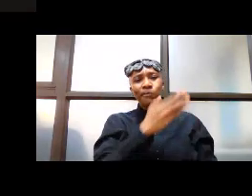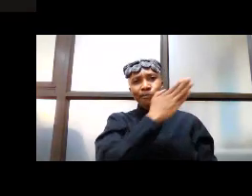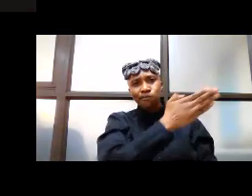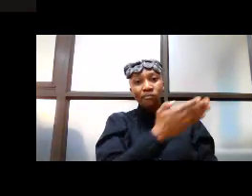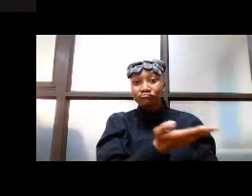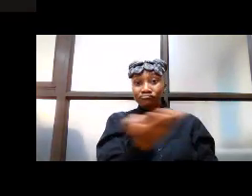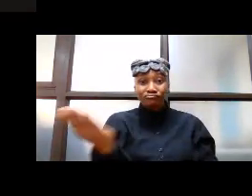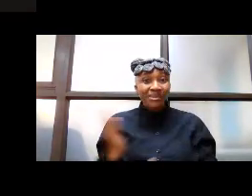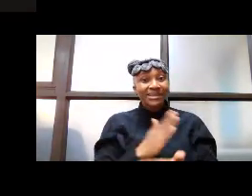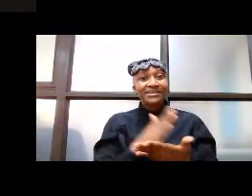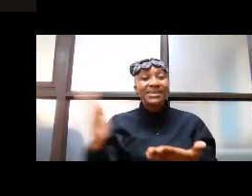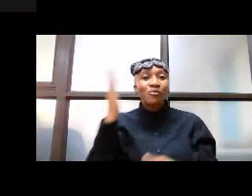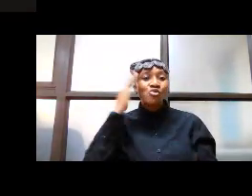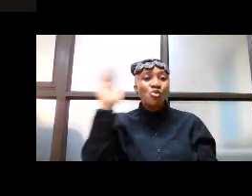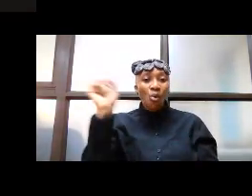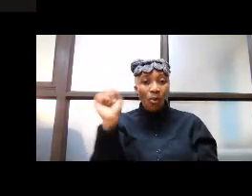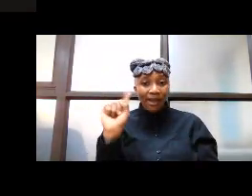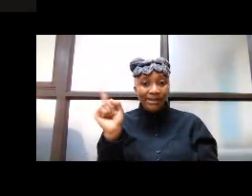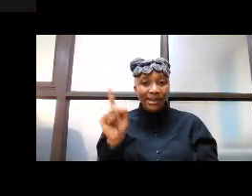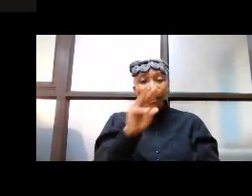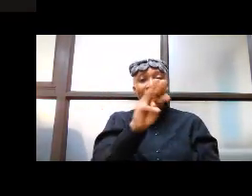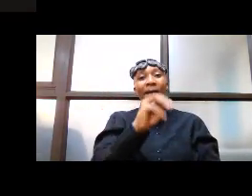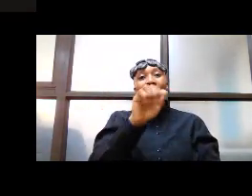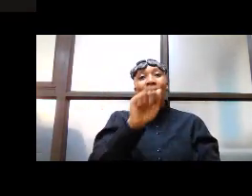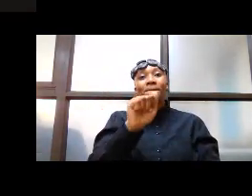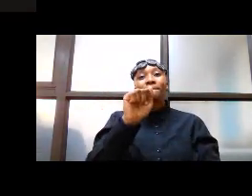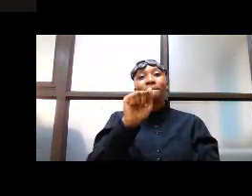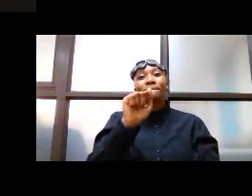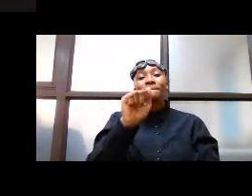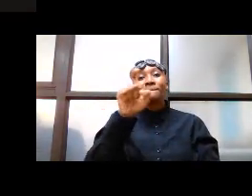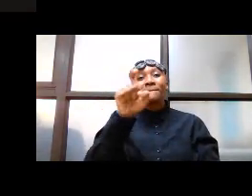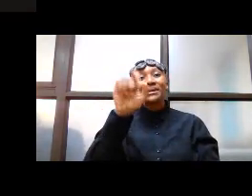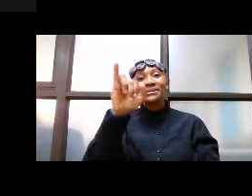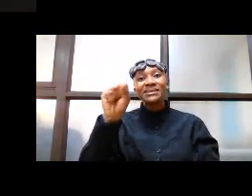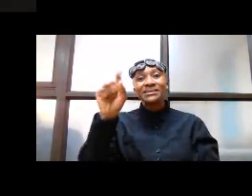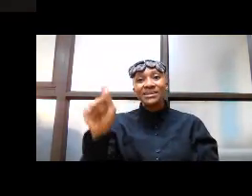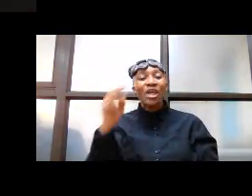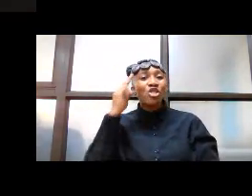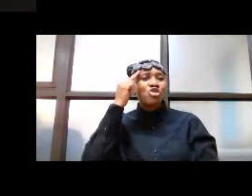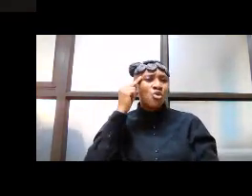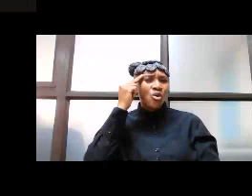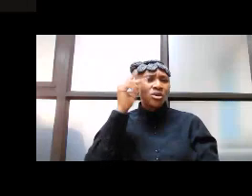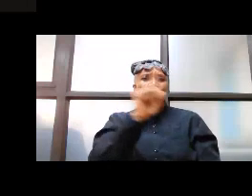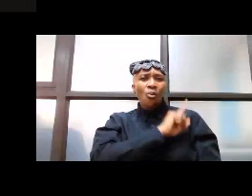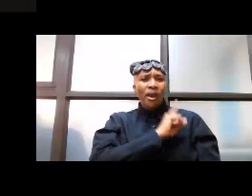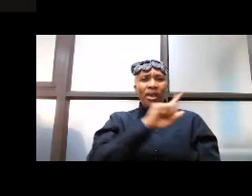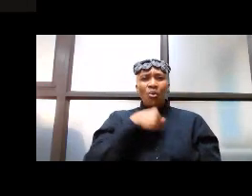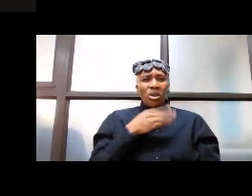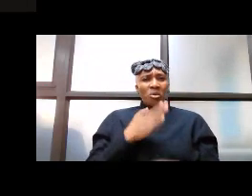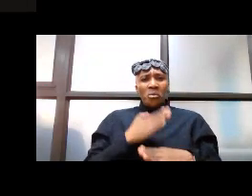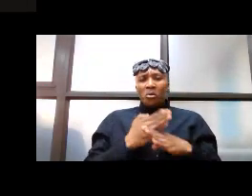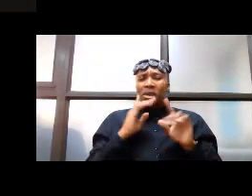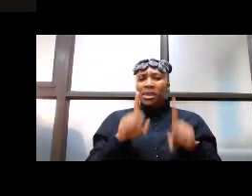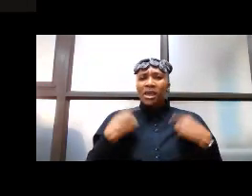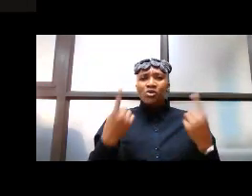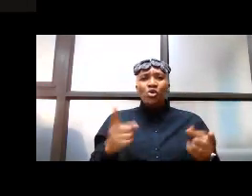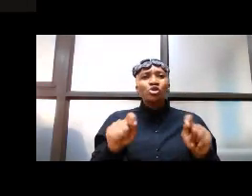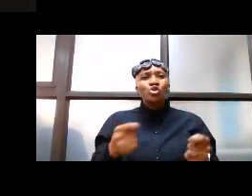the Marxist theory, you'd know that it was around the economy that because we can't work, so the only place is to